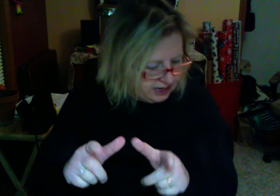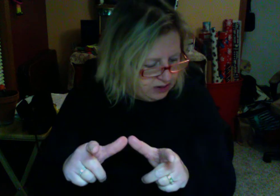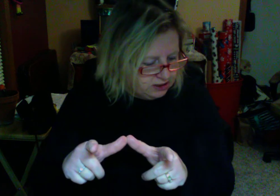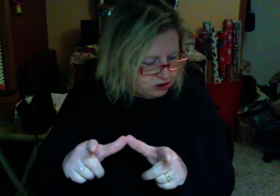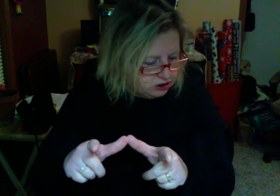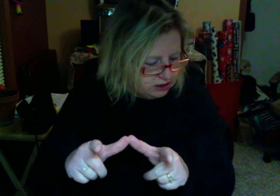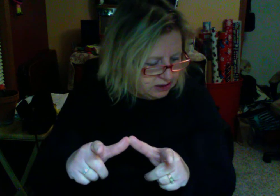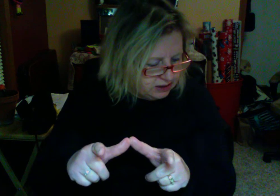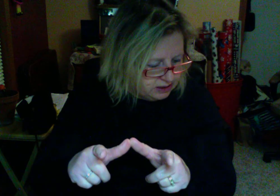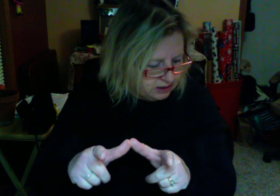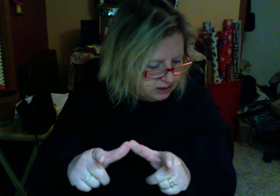Language.